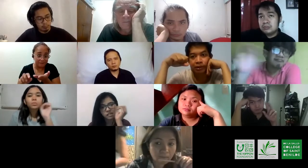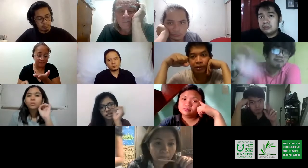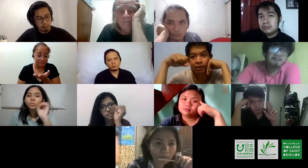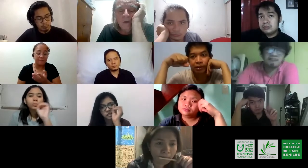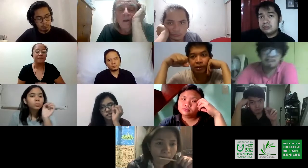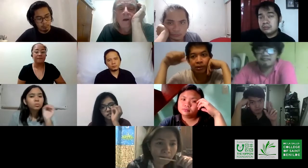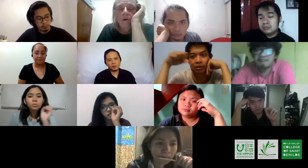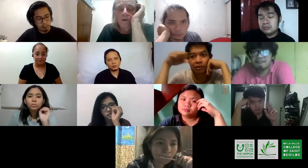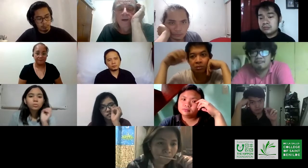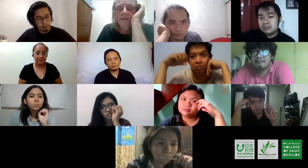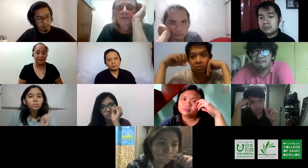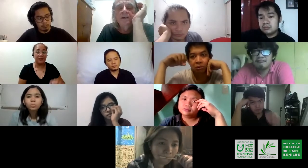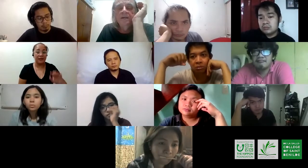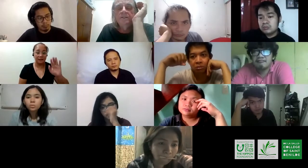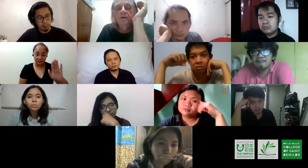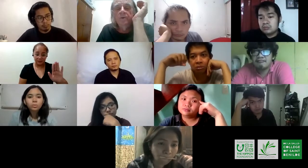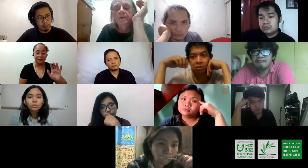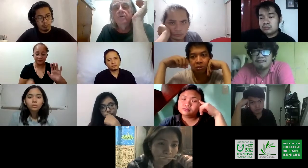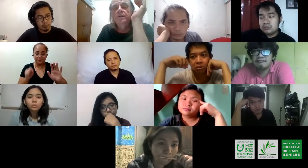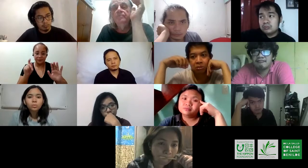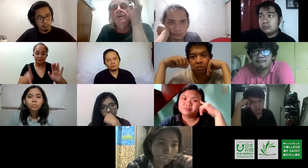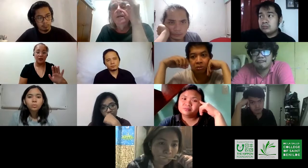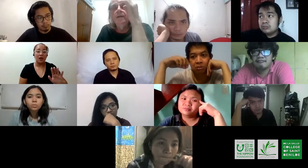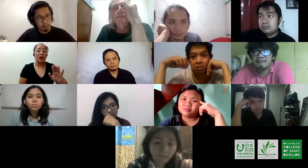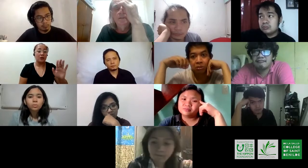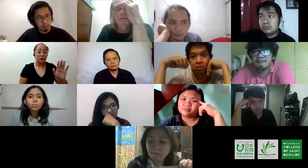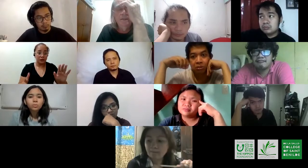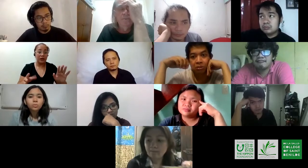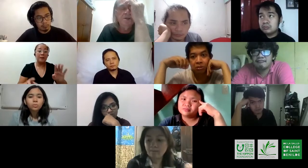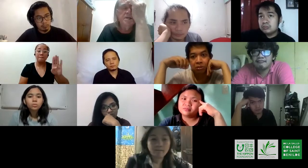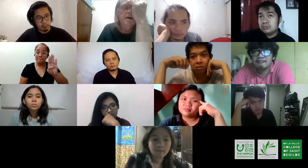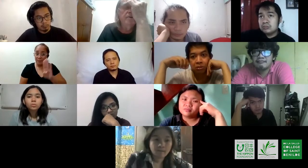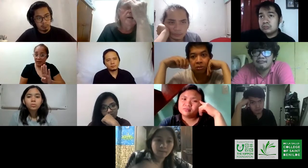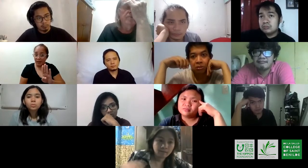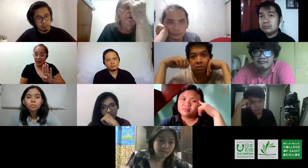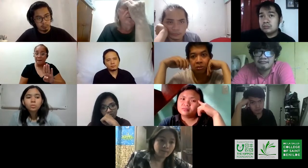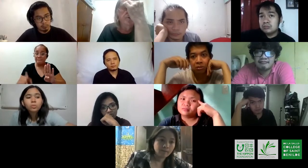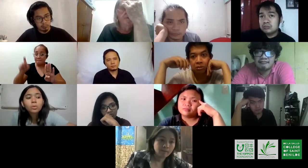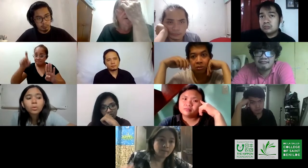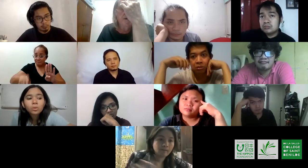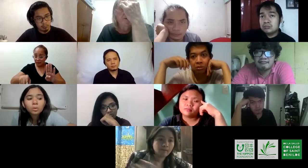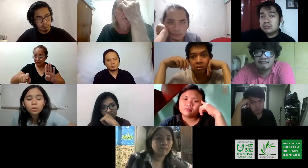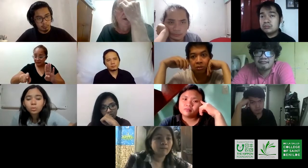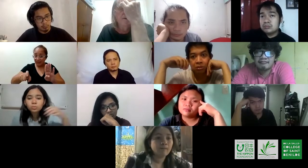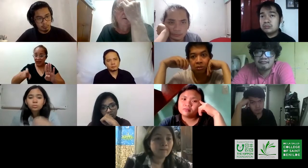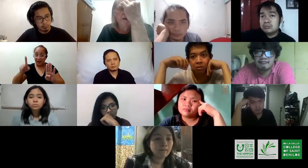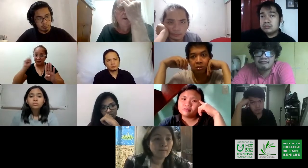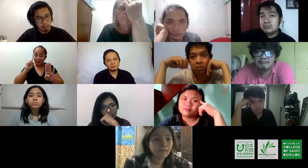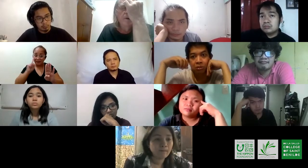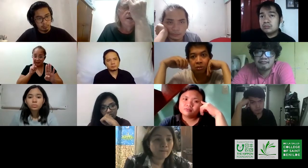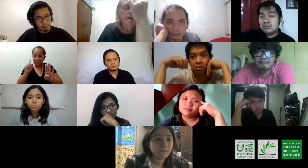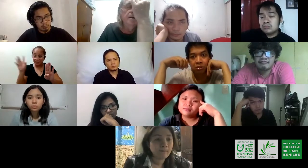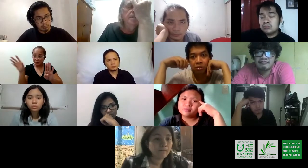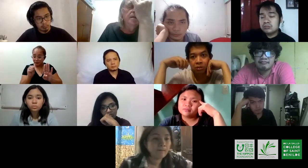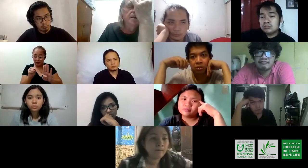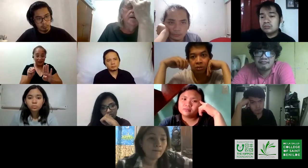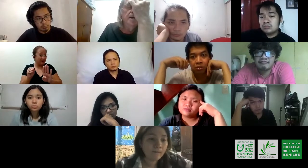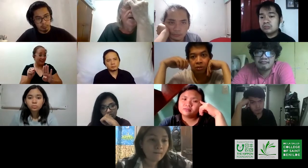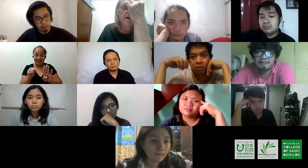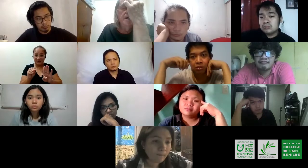No. No. Okay. So we know that B, must have a deaf culture, is not correct.